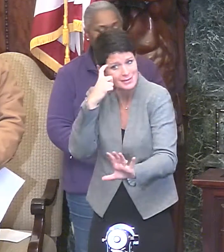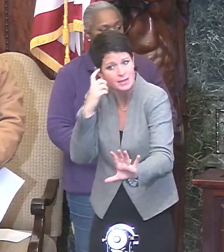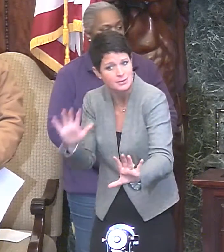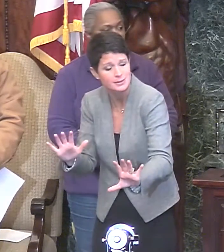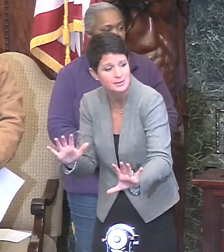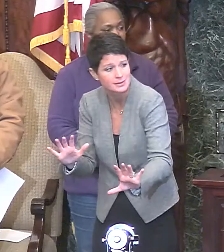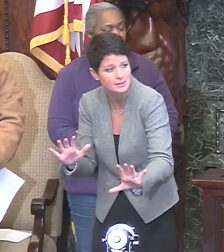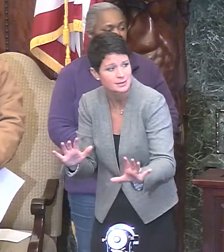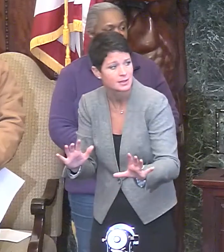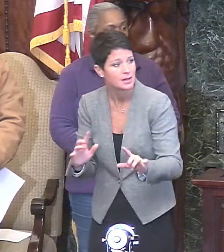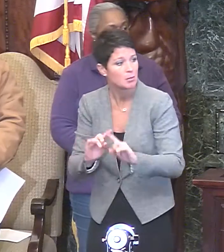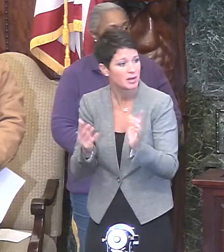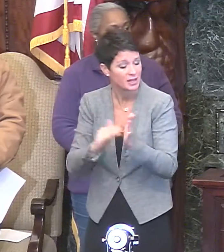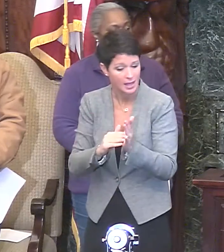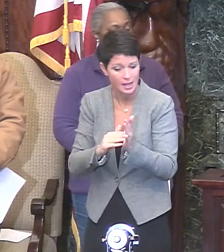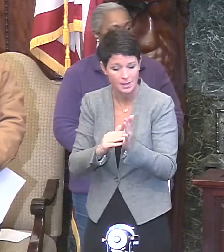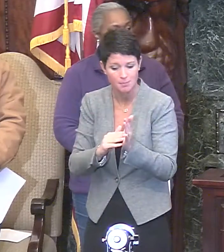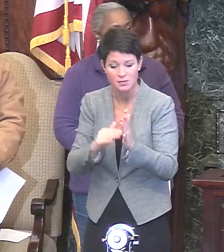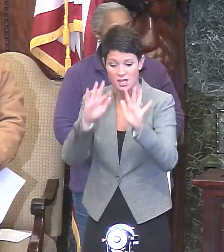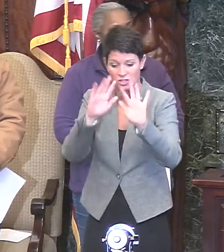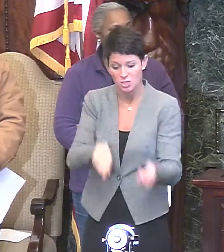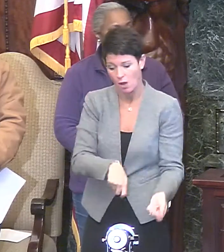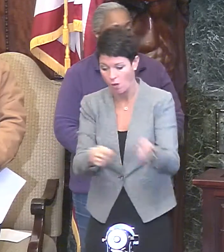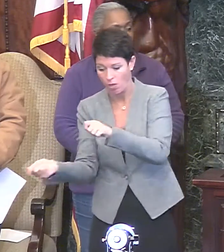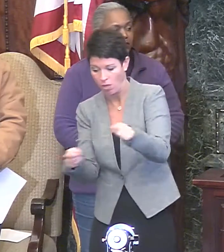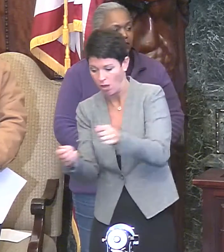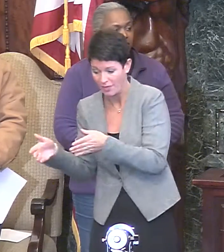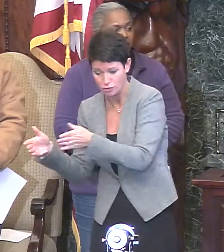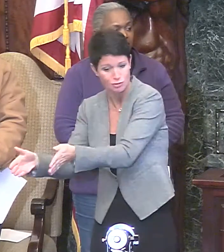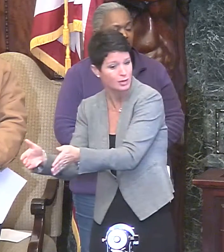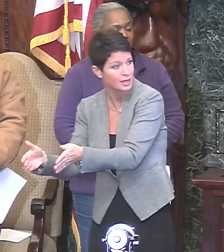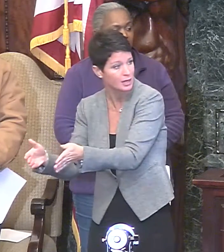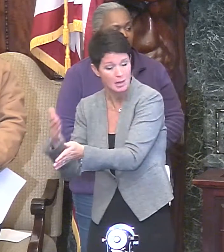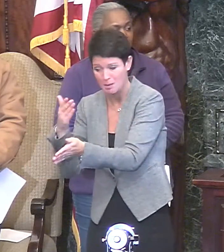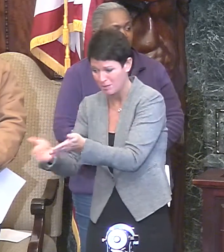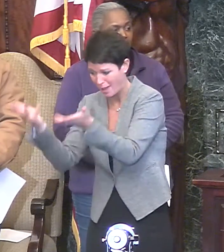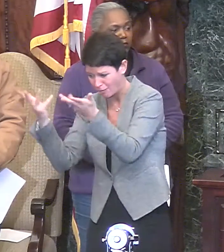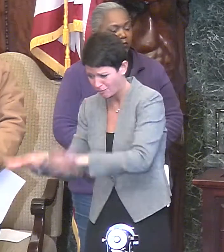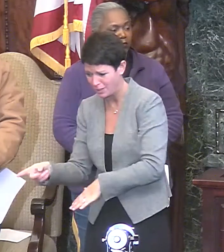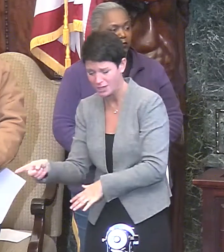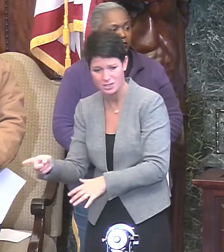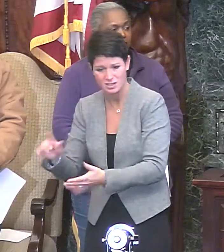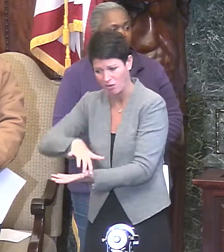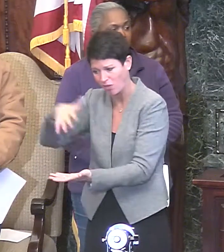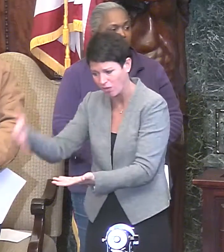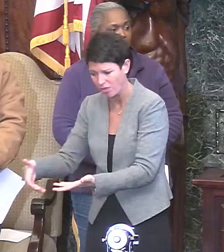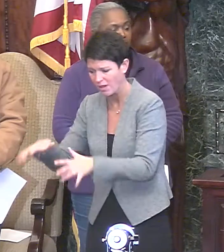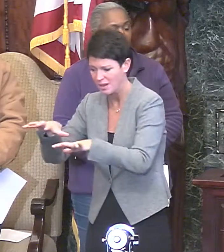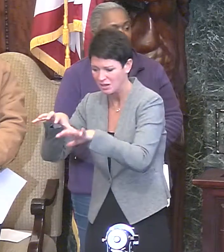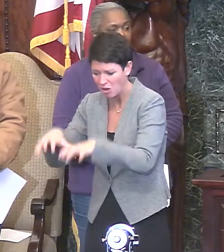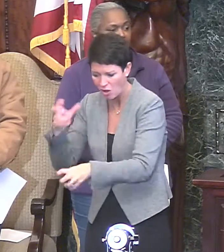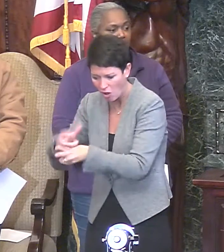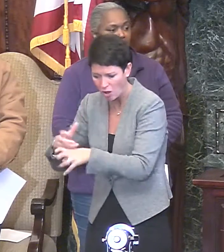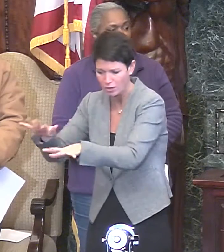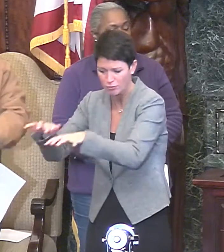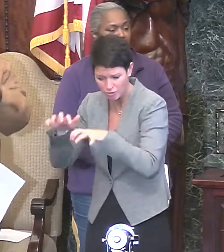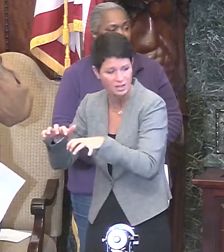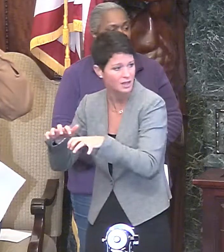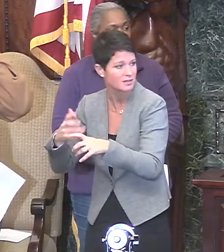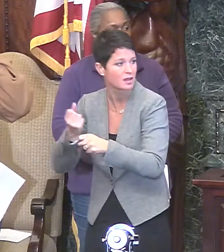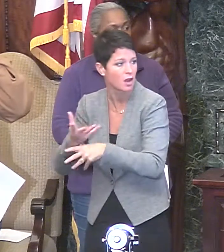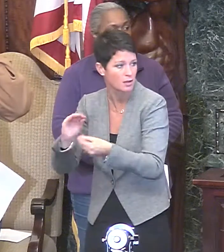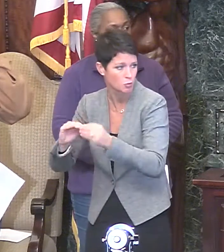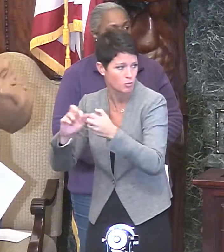because again, if you throw the snow back into the street after it's been plowed, it's going to cake up, it's going to get hard, it's going to freeze, and it's going to create